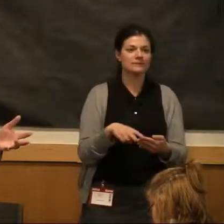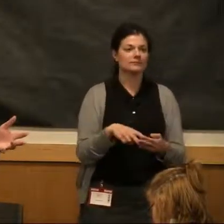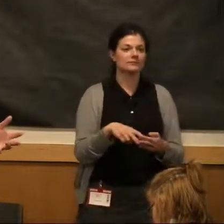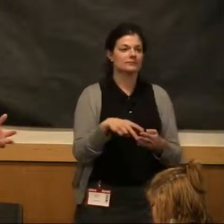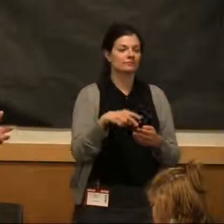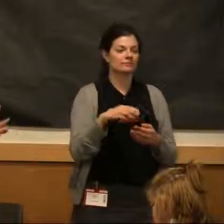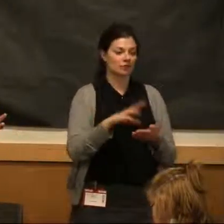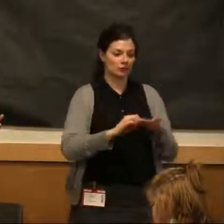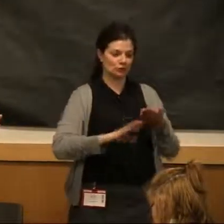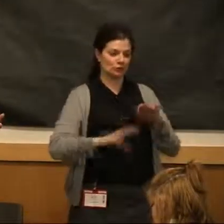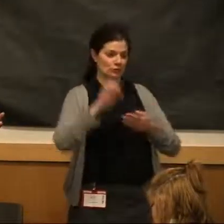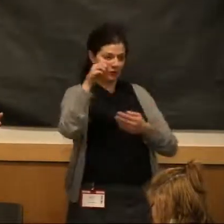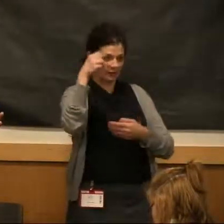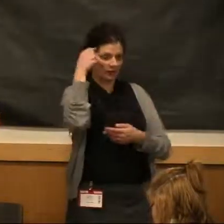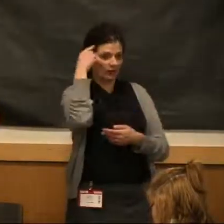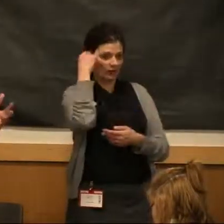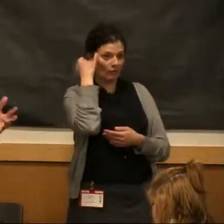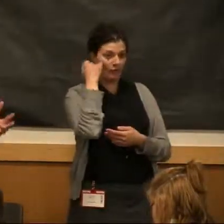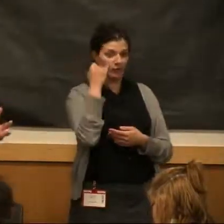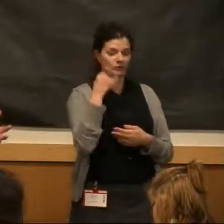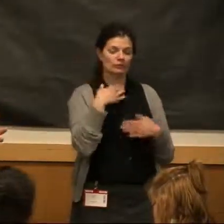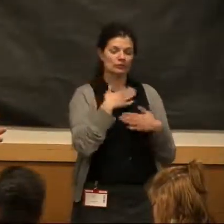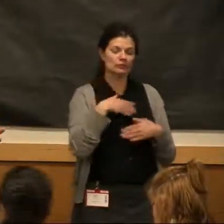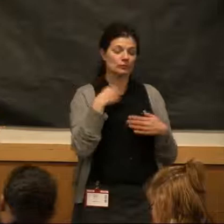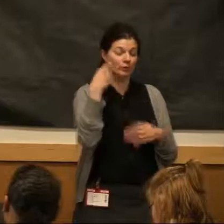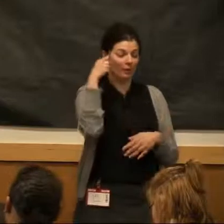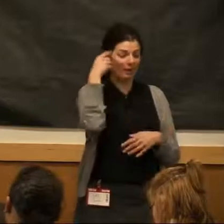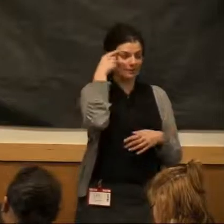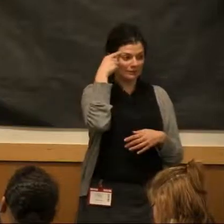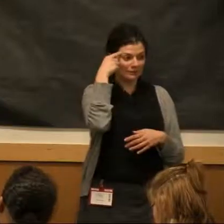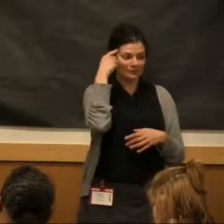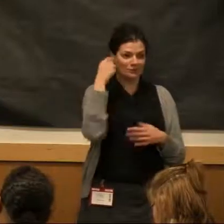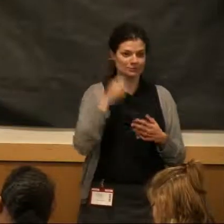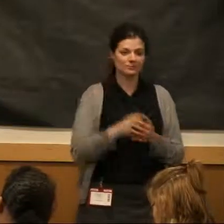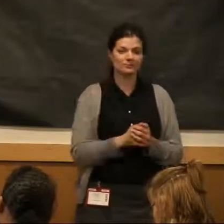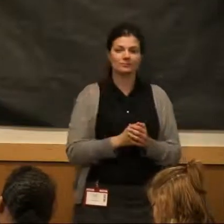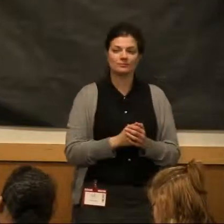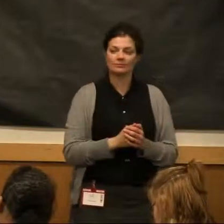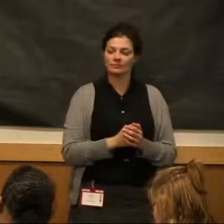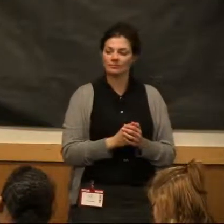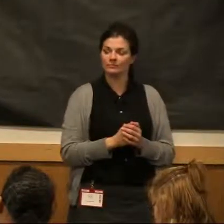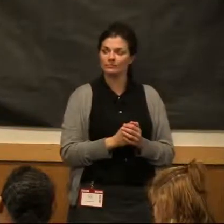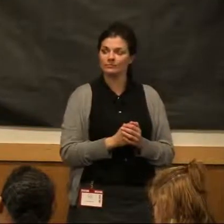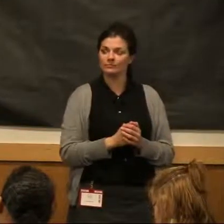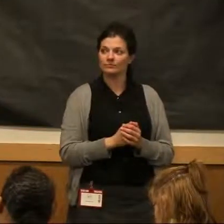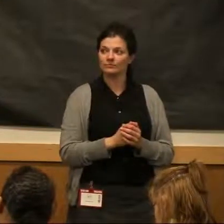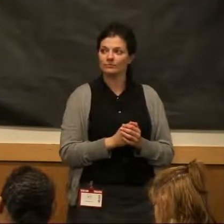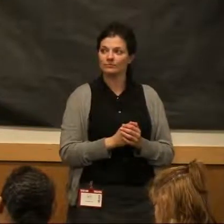student government. If you enjoy politics, you can get engaged with your student government on campus.